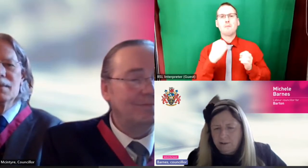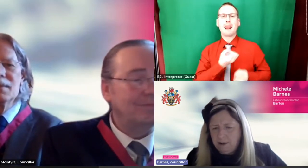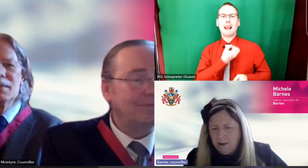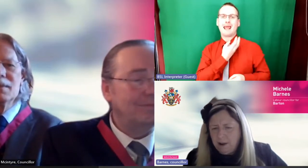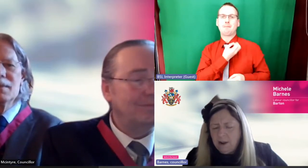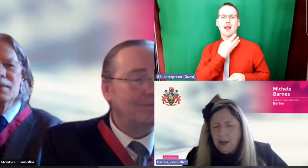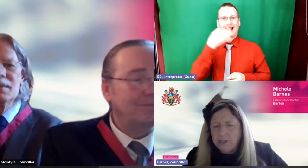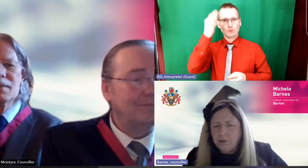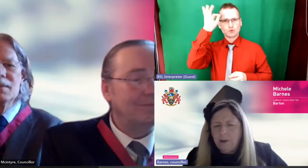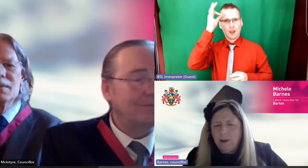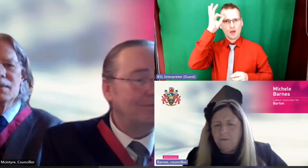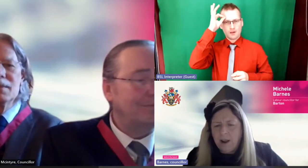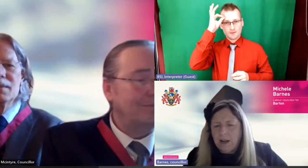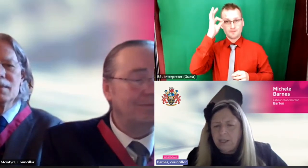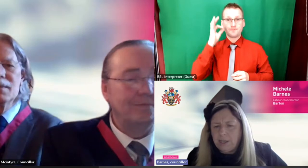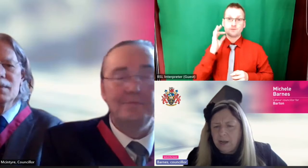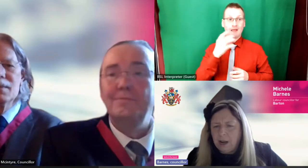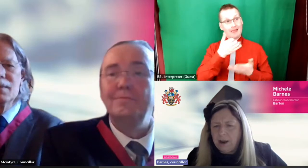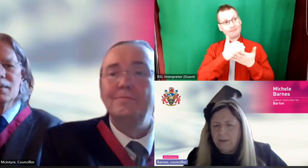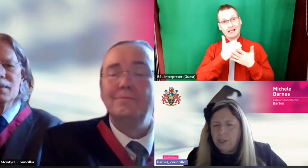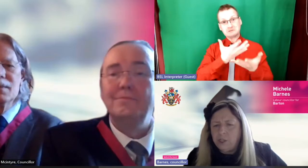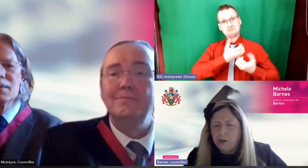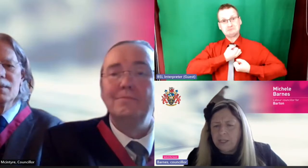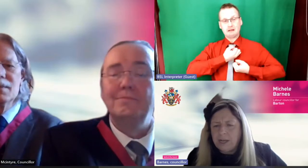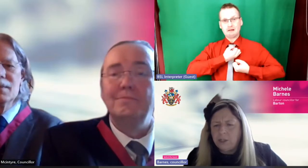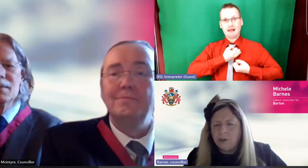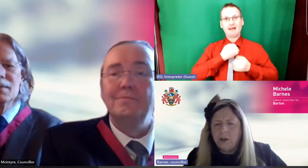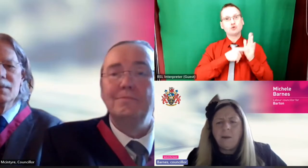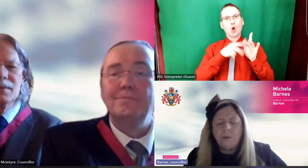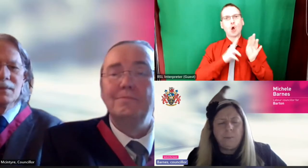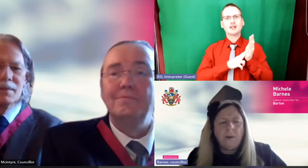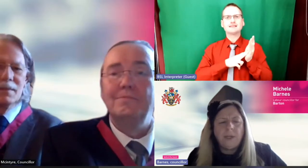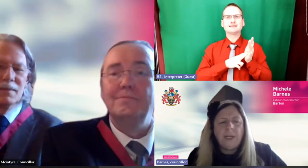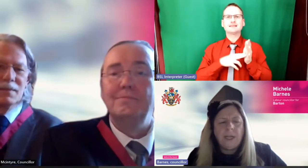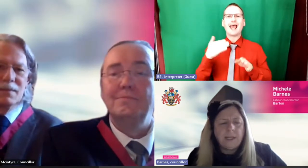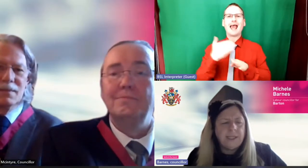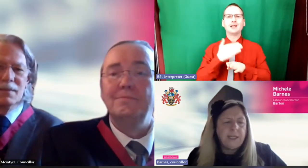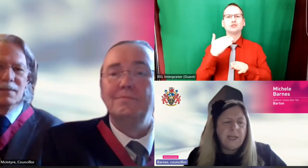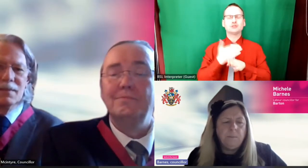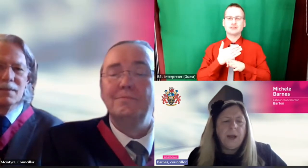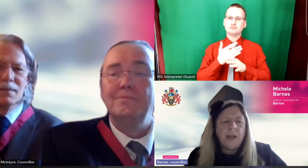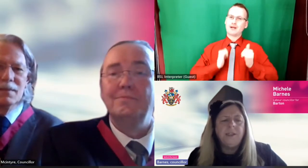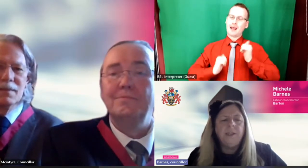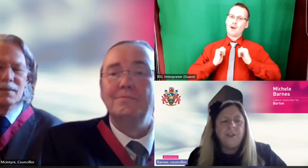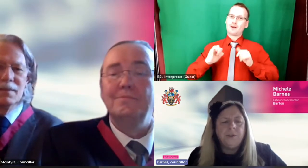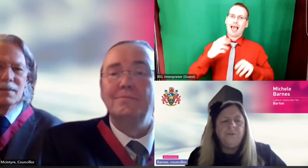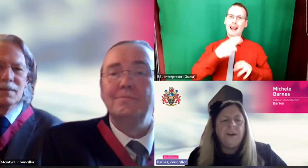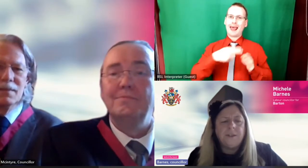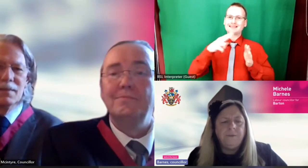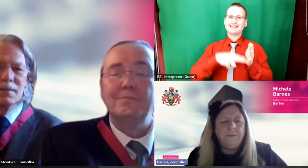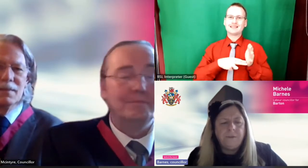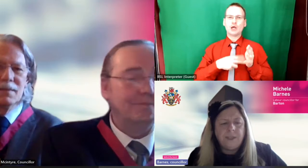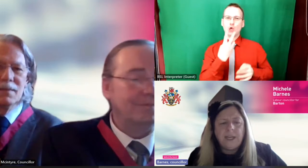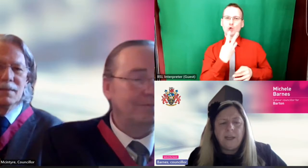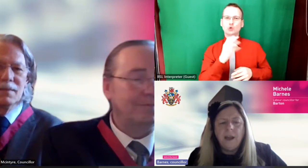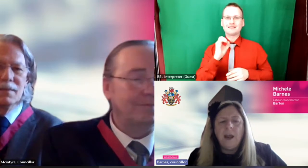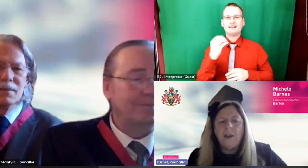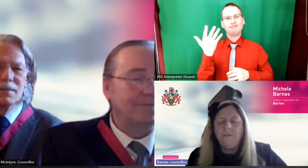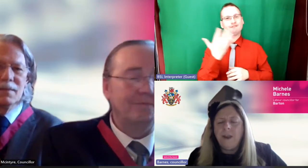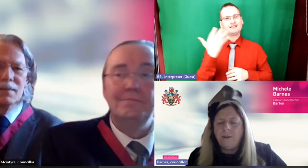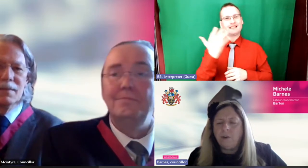councillor. I took their advice, and having John as an agent, I was proudly elected in Barton in